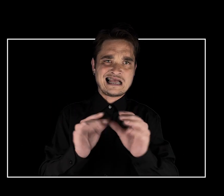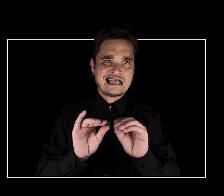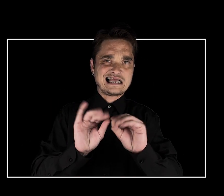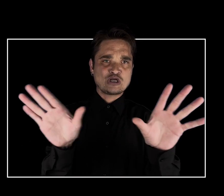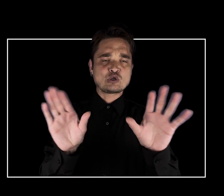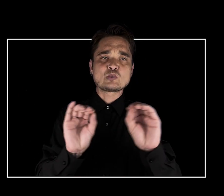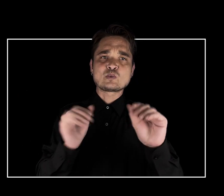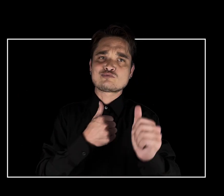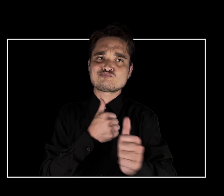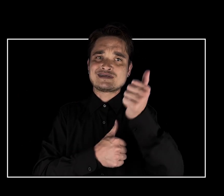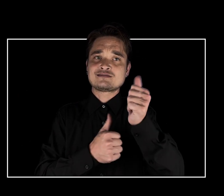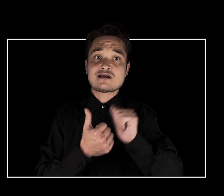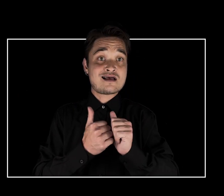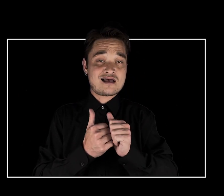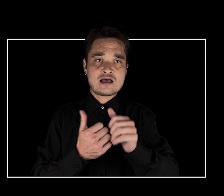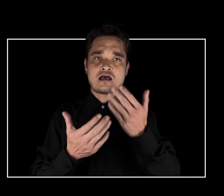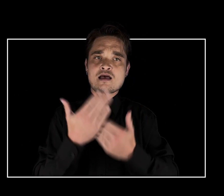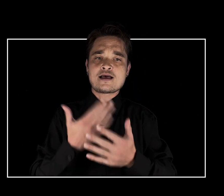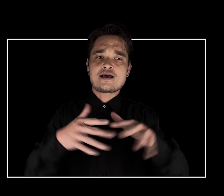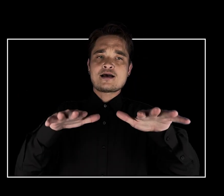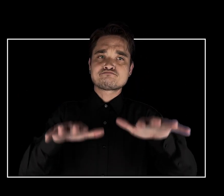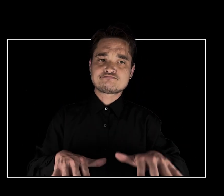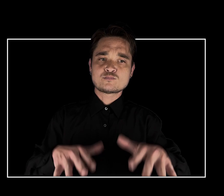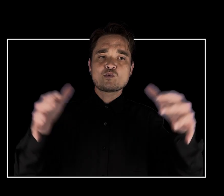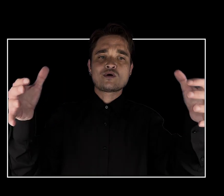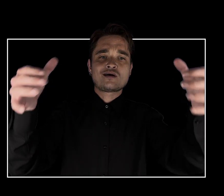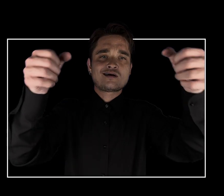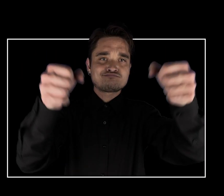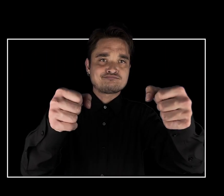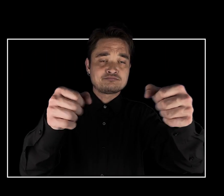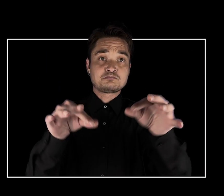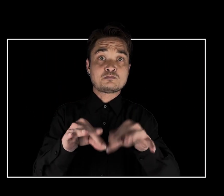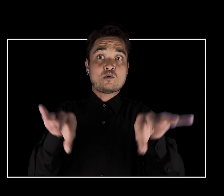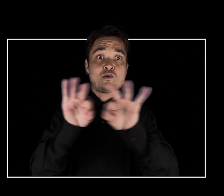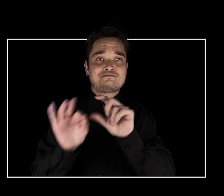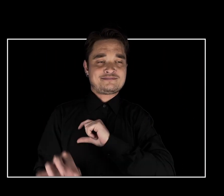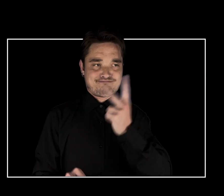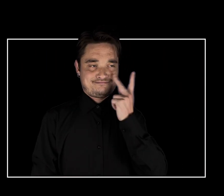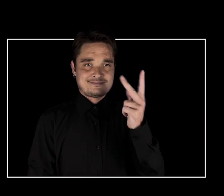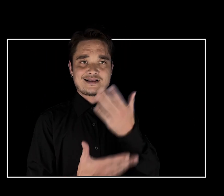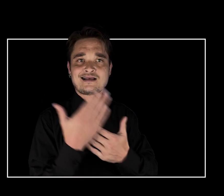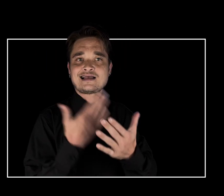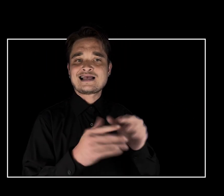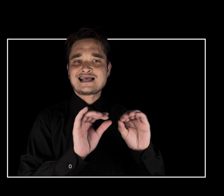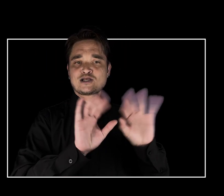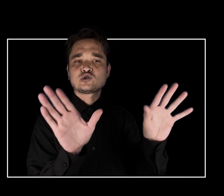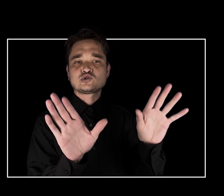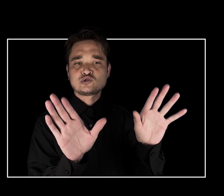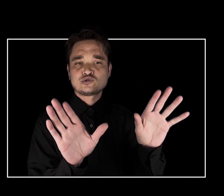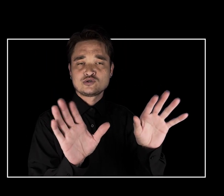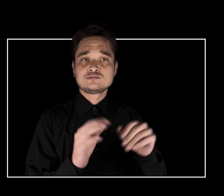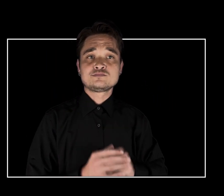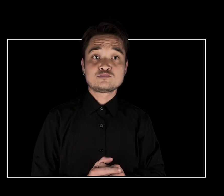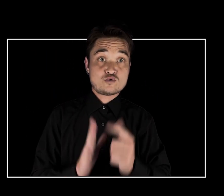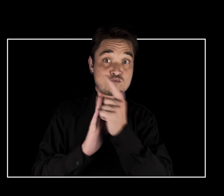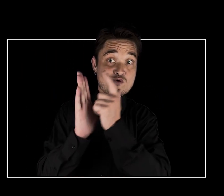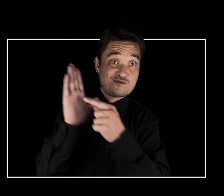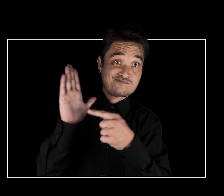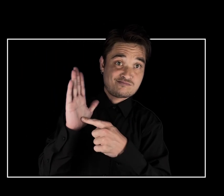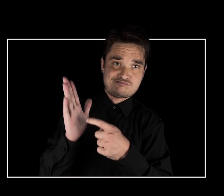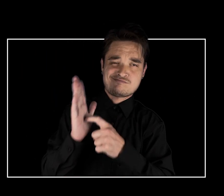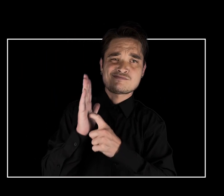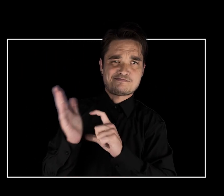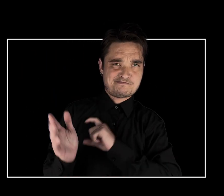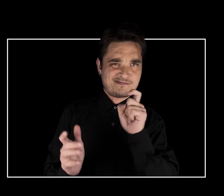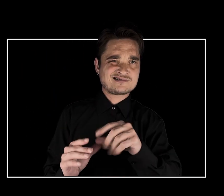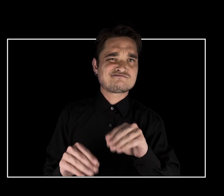or on the steering wheel, where the police officer can easily see them. The law requires that police provide